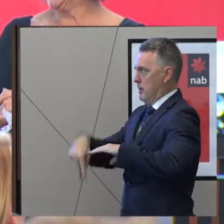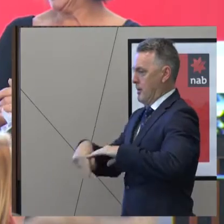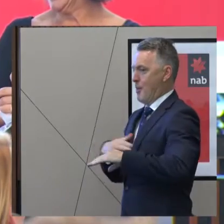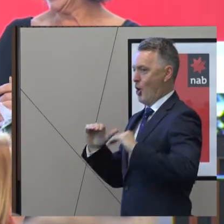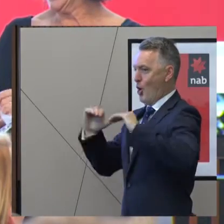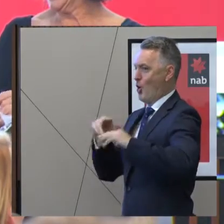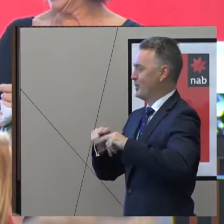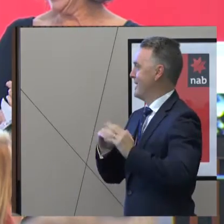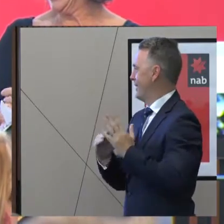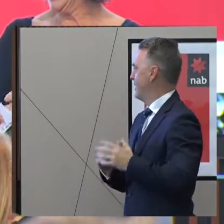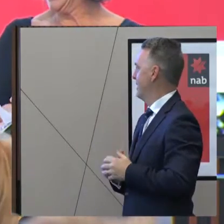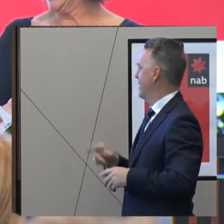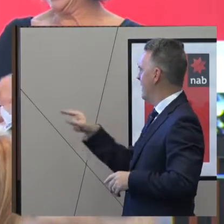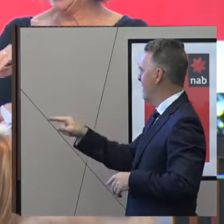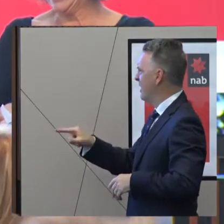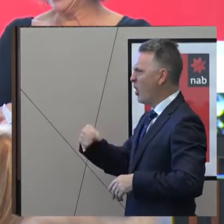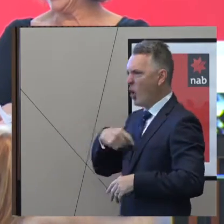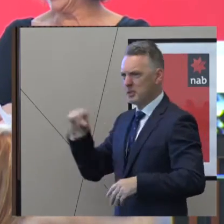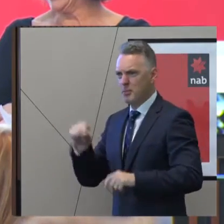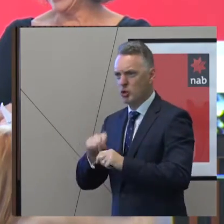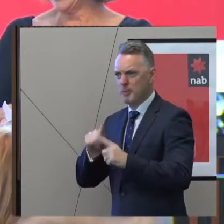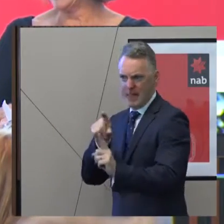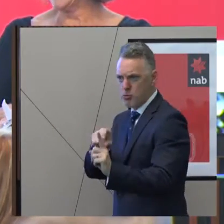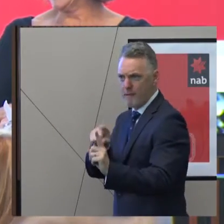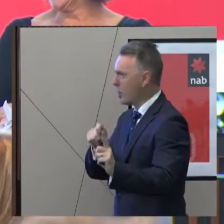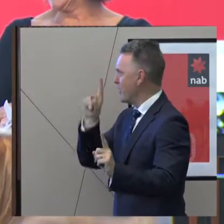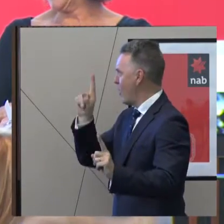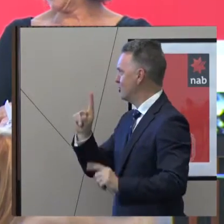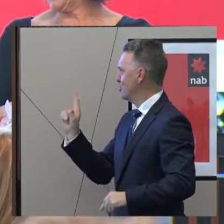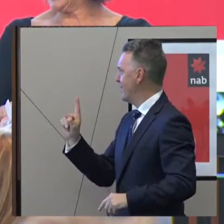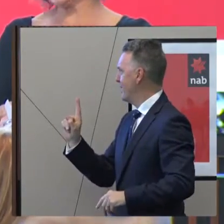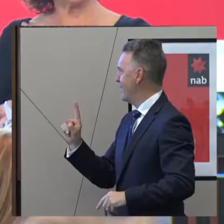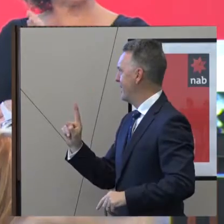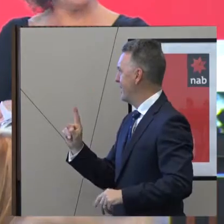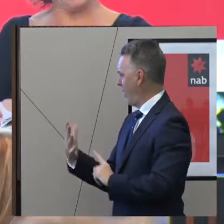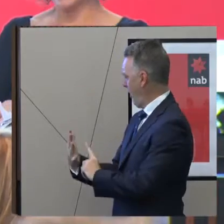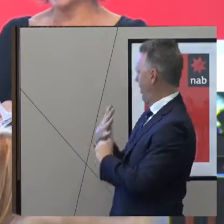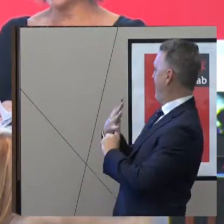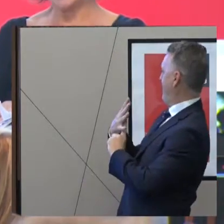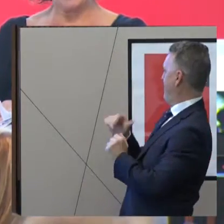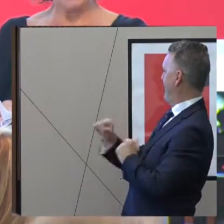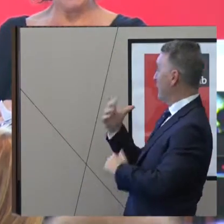what? I was supposed to be the provocative one today. I've been usurped. I'm quite sorry. Happy to